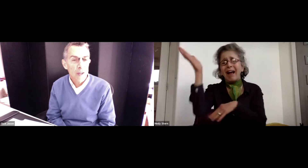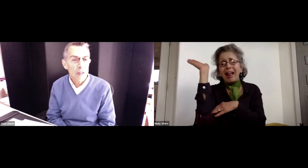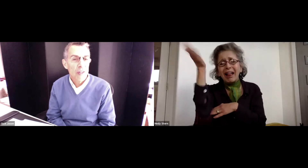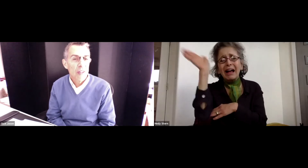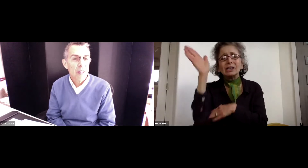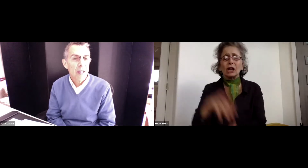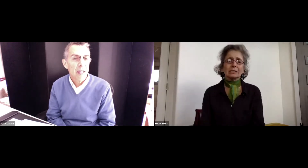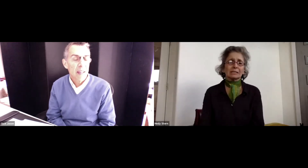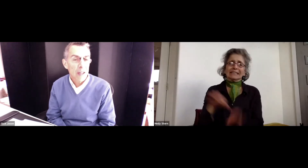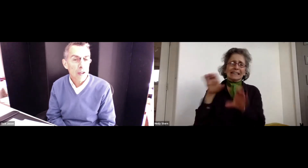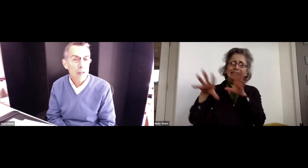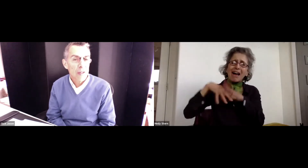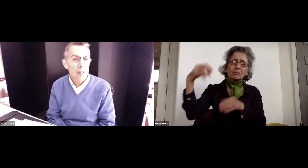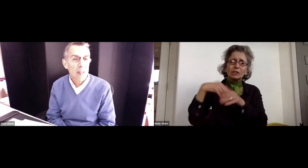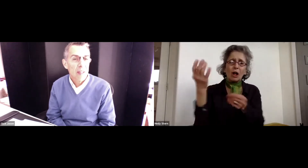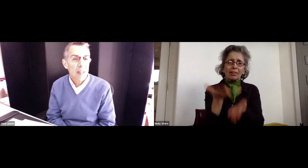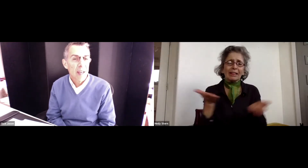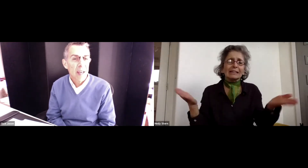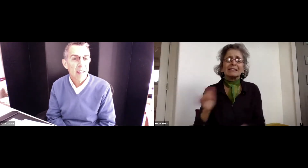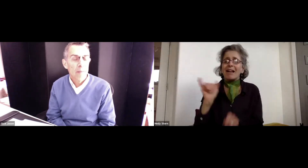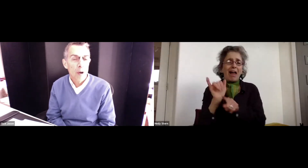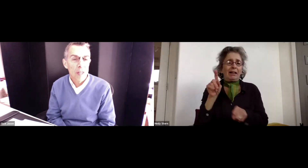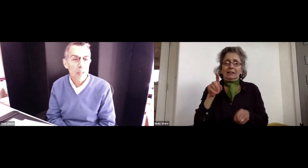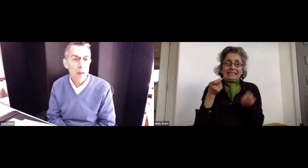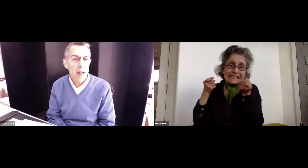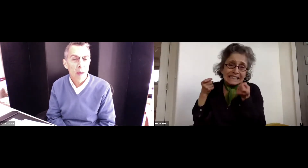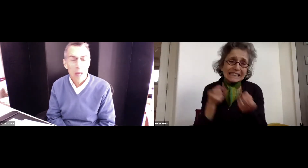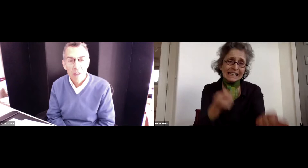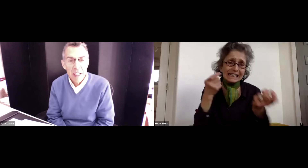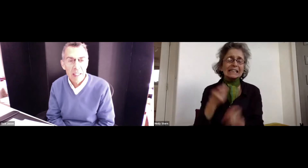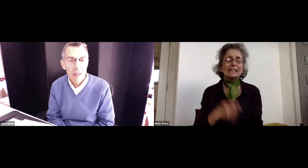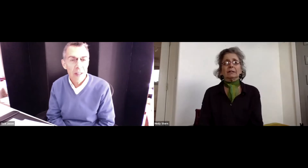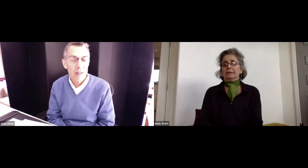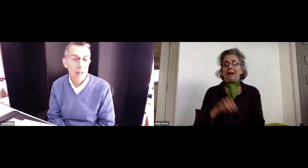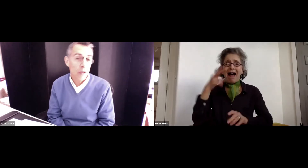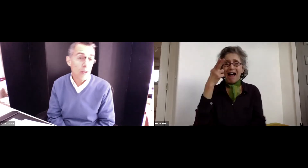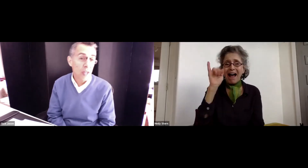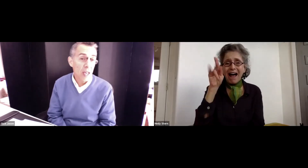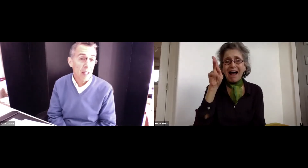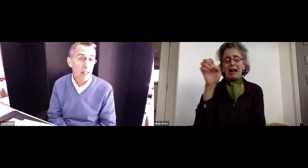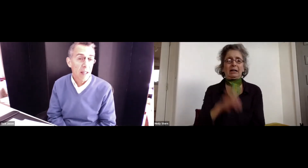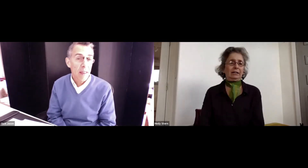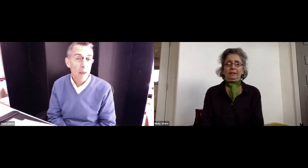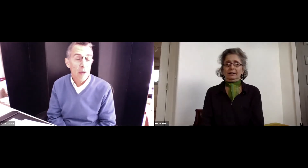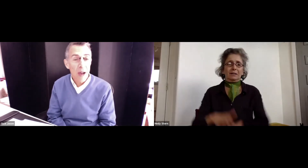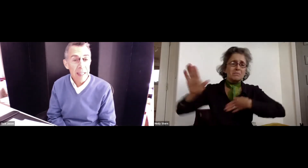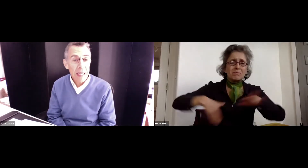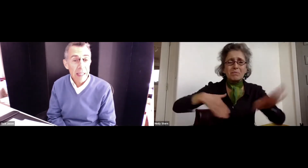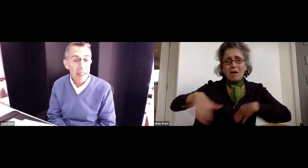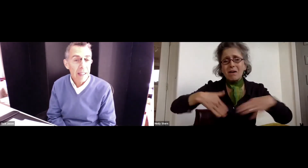concerts and lectures and participated in outside activities. They would go skiing, they would go hiking,